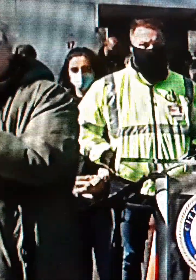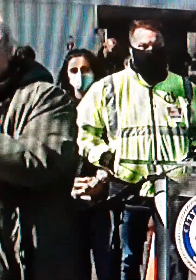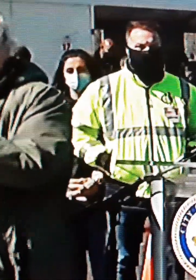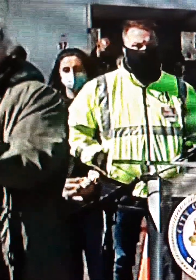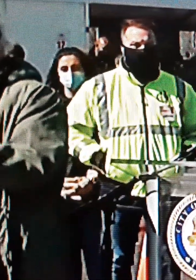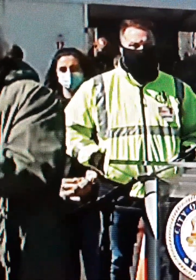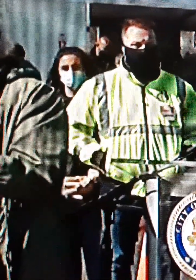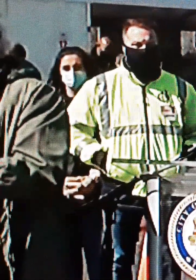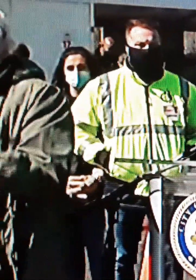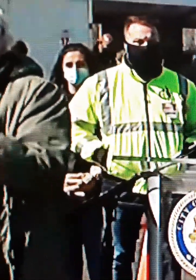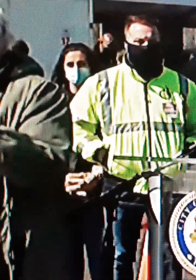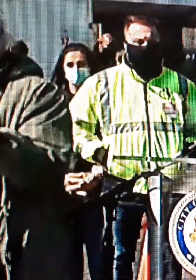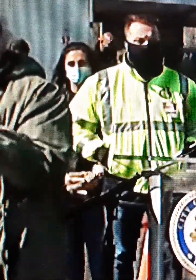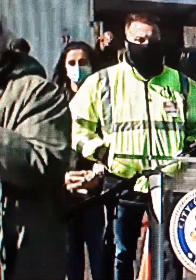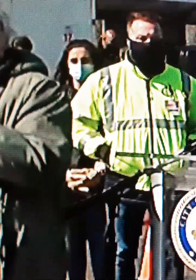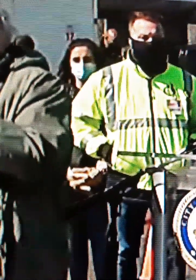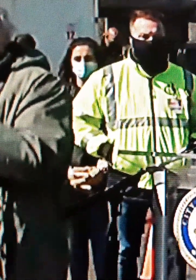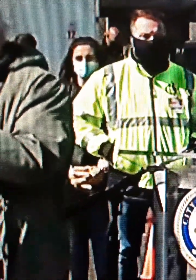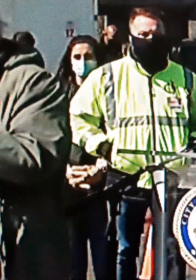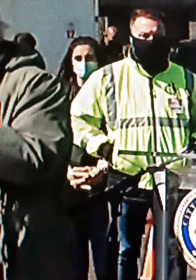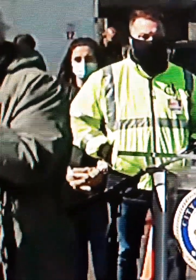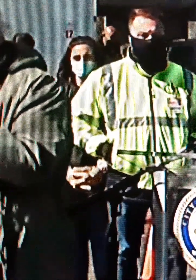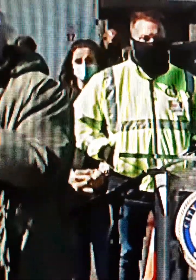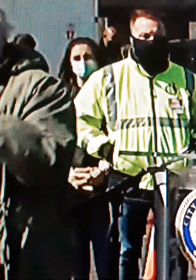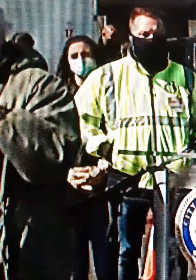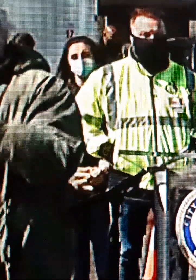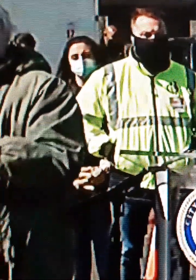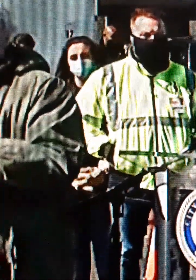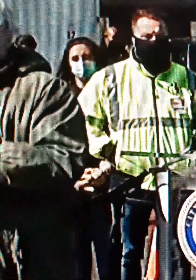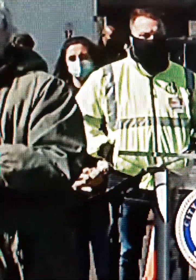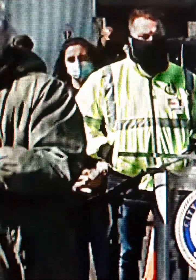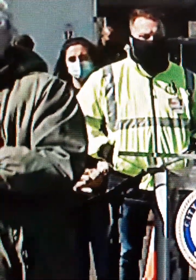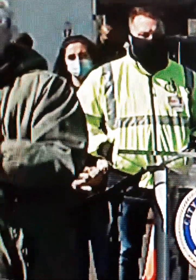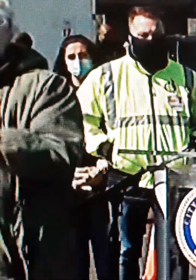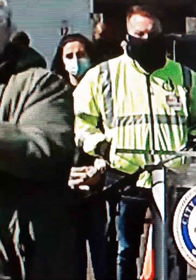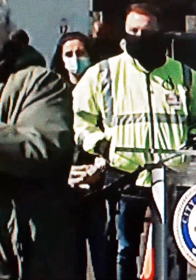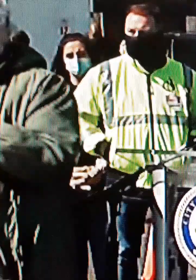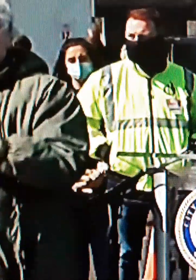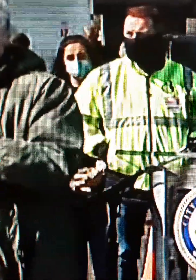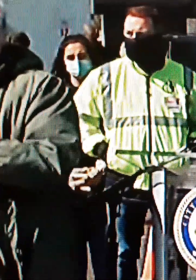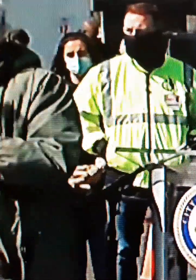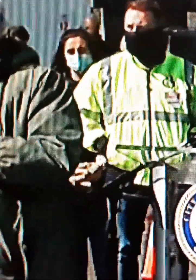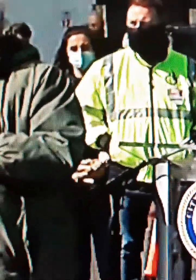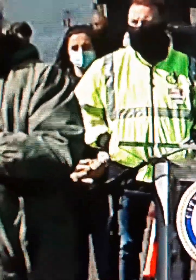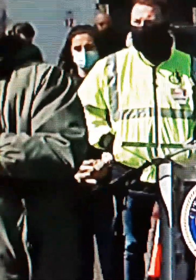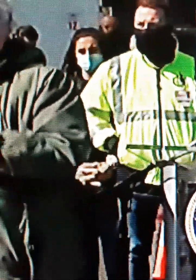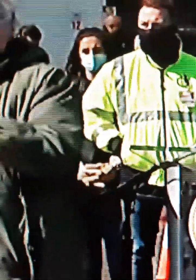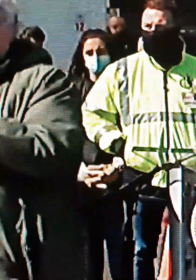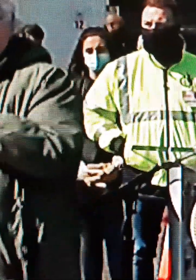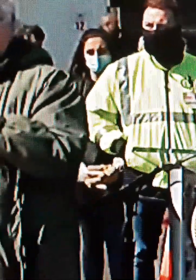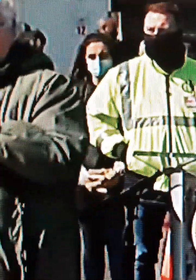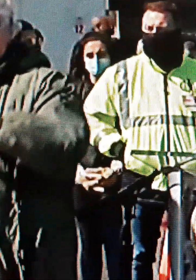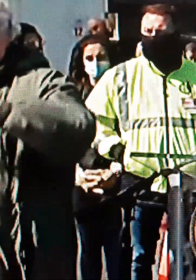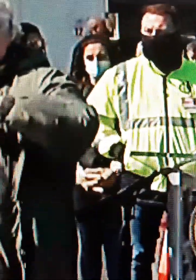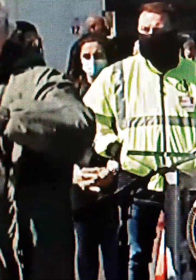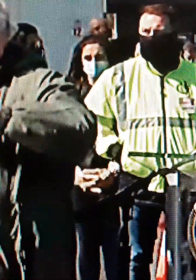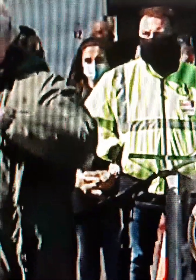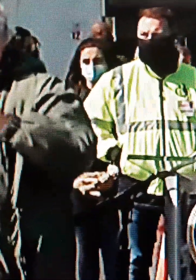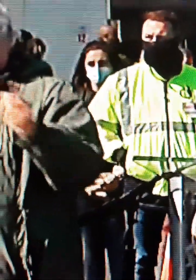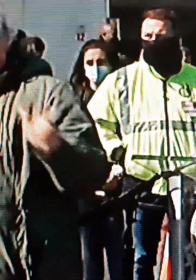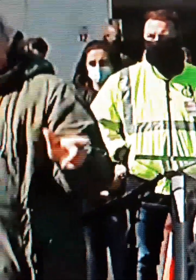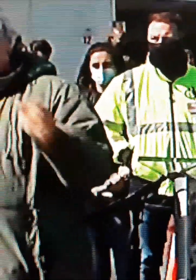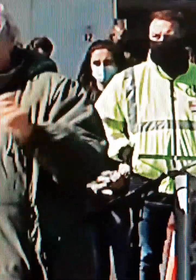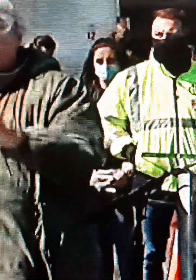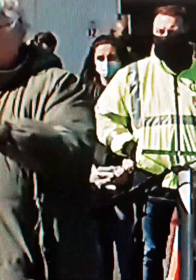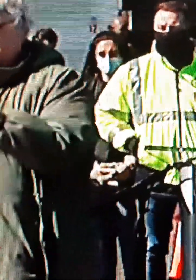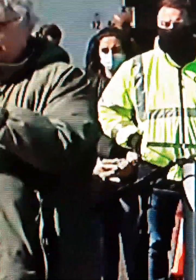thing, before I bring up the next person, I want to remind people on damaging your homes or in buildings. I know people want to be quick to make the